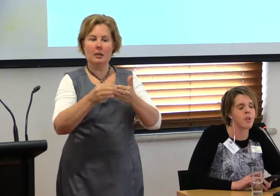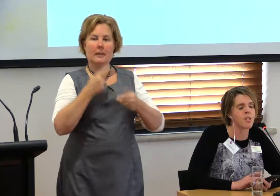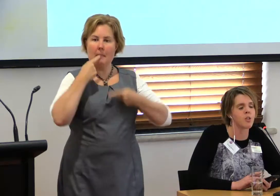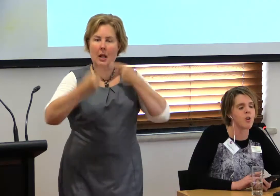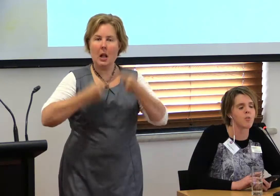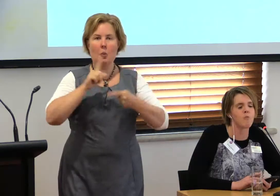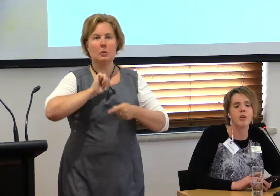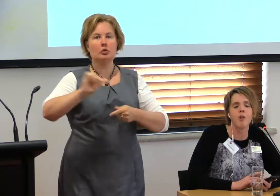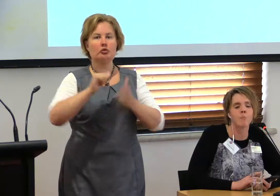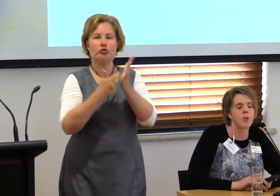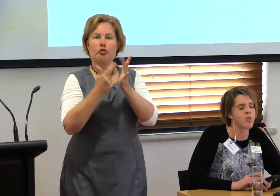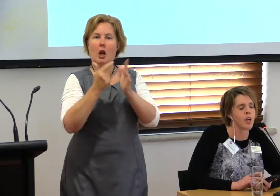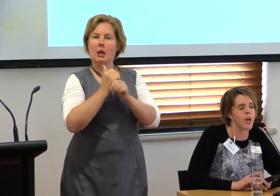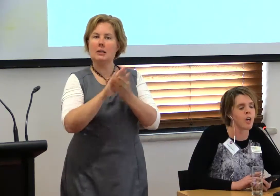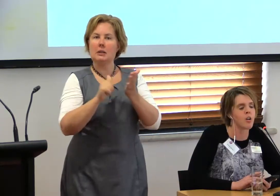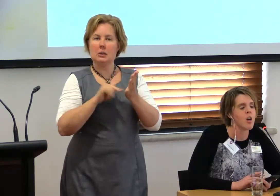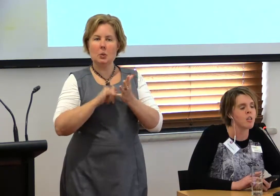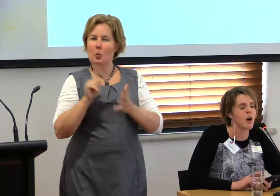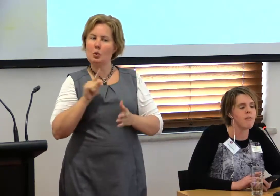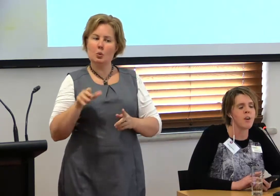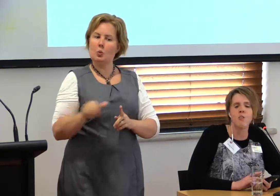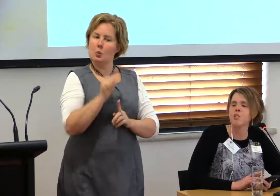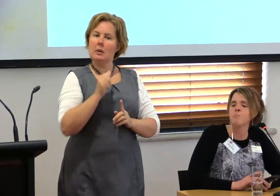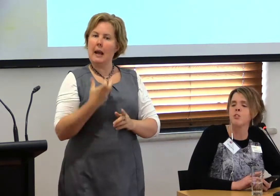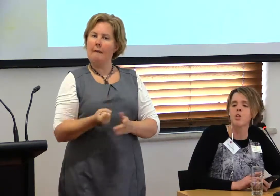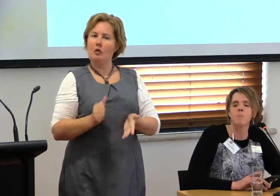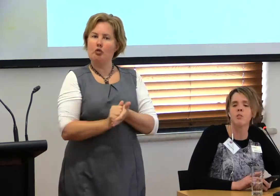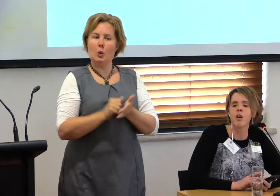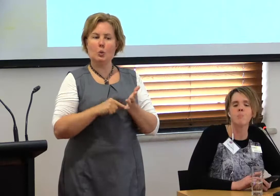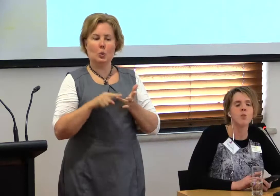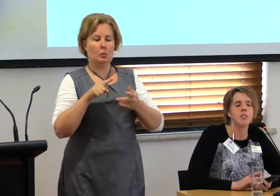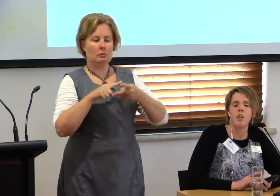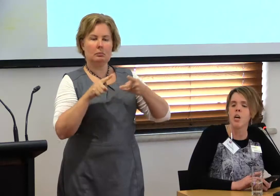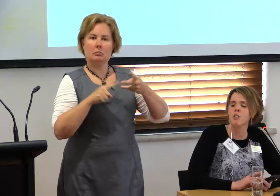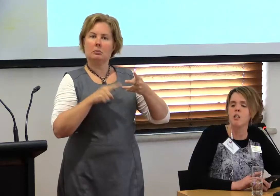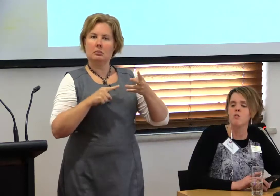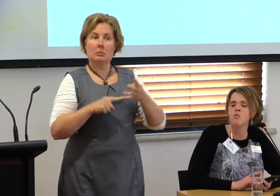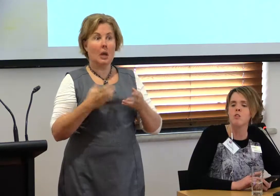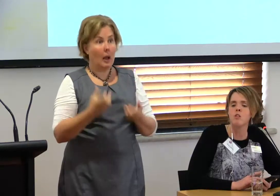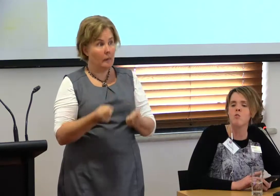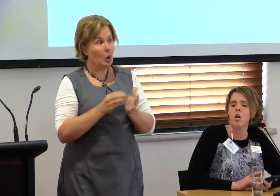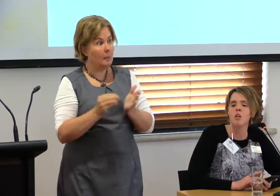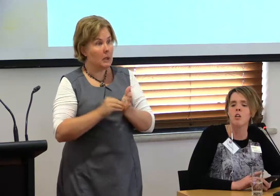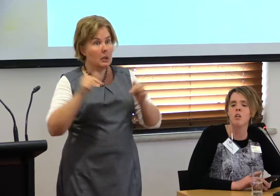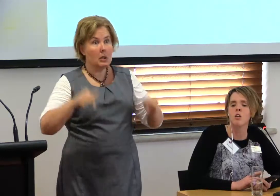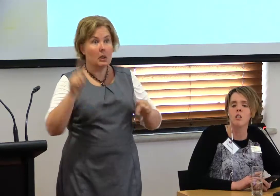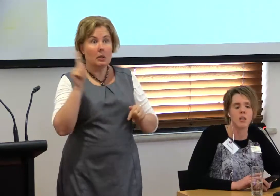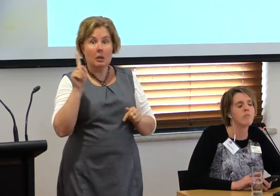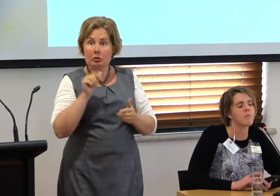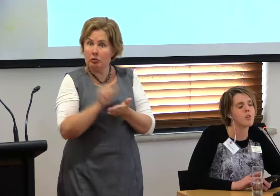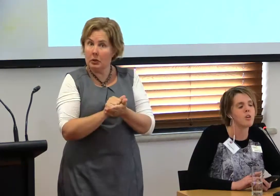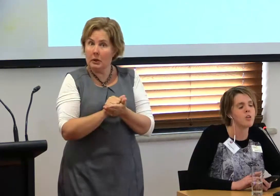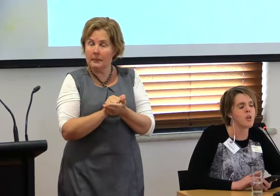everything you need to know, so I really recommend you check it out. I think there are some printed copies available here today, is that right?